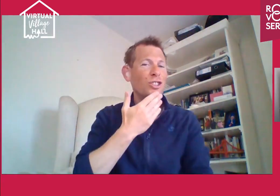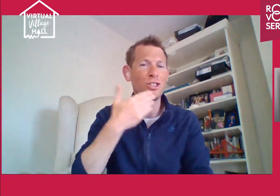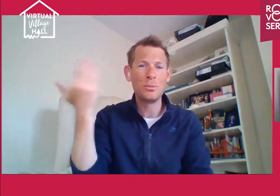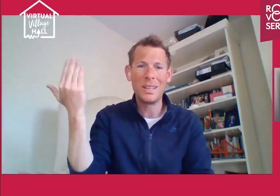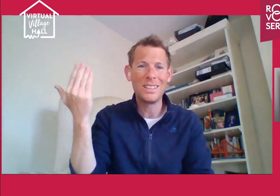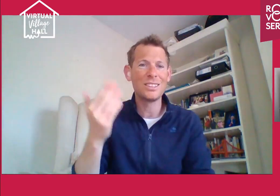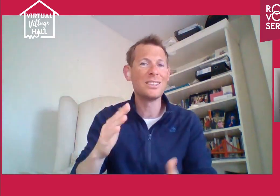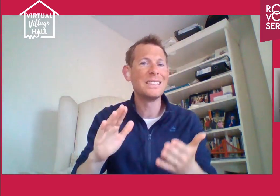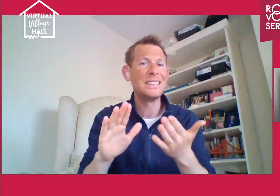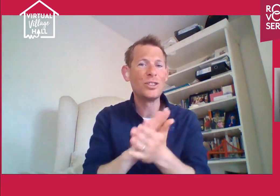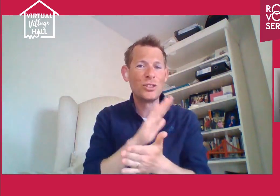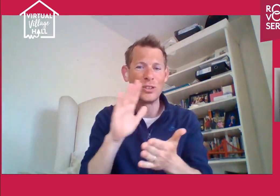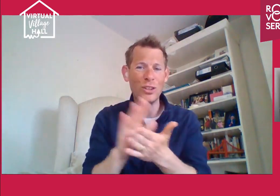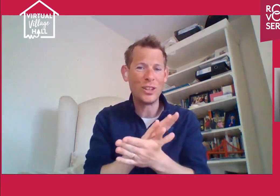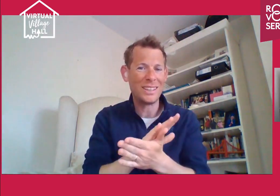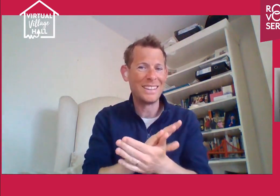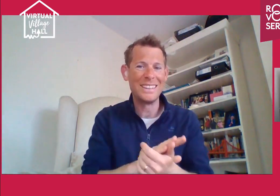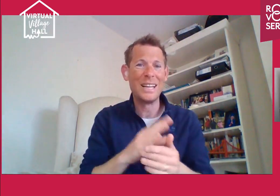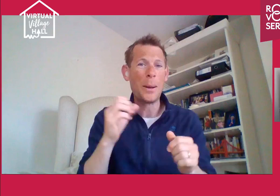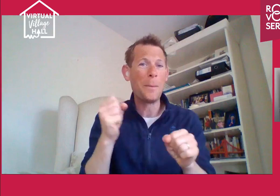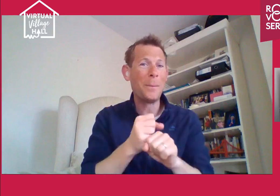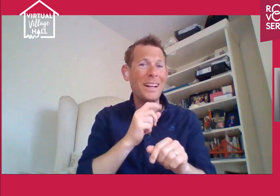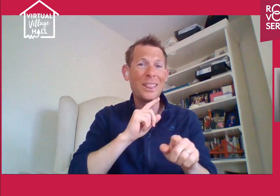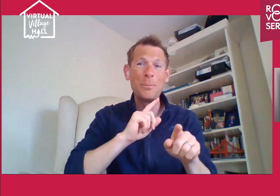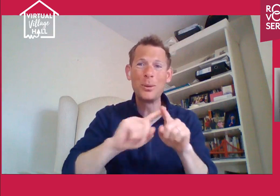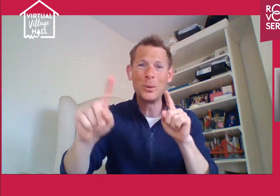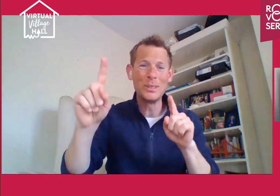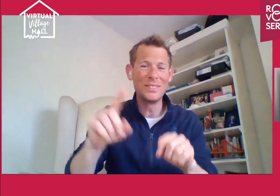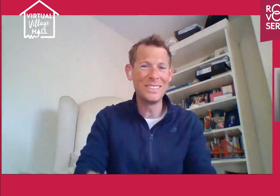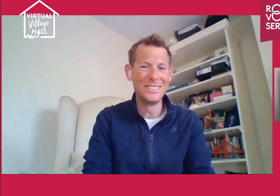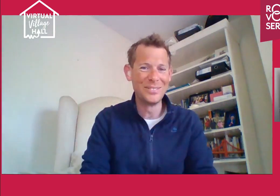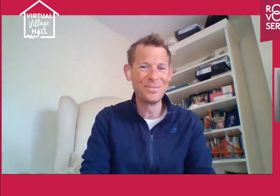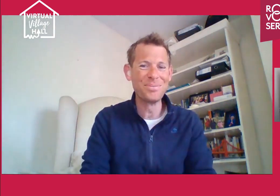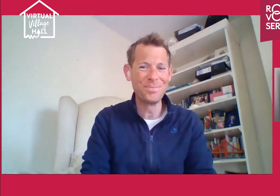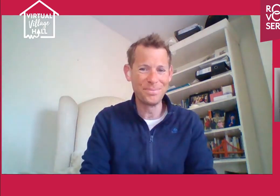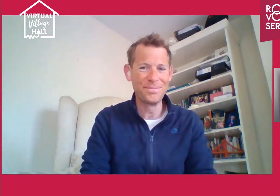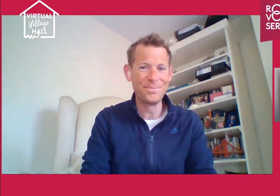And whatever the weather, it doesn't matter. Just make sure you enjoy yourselves and make the